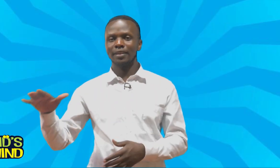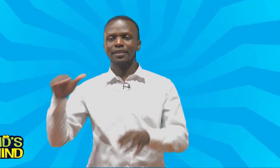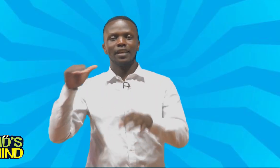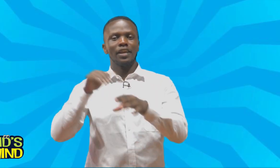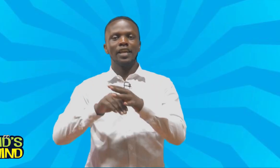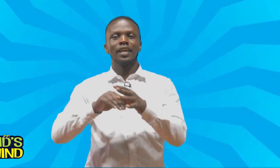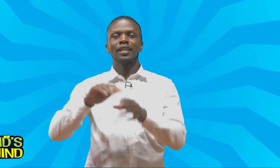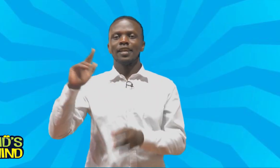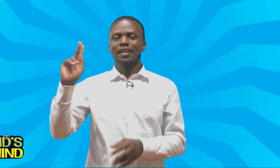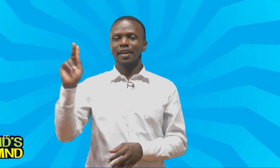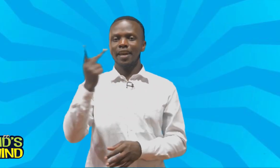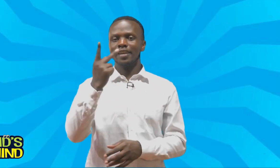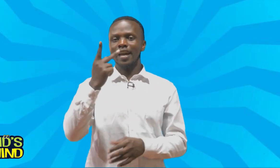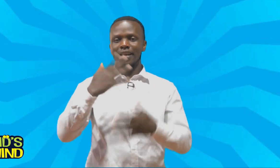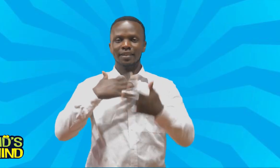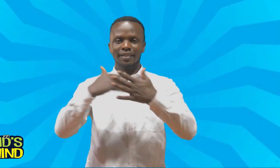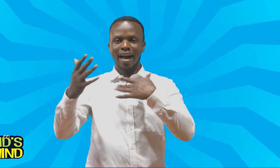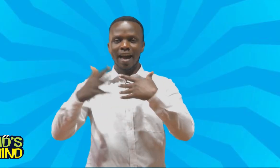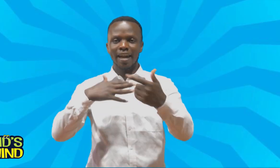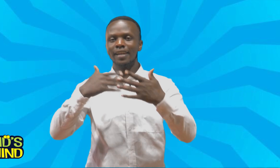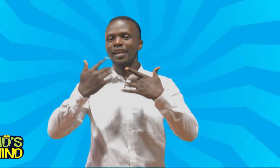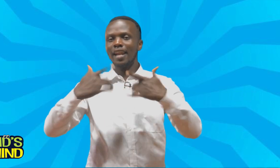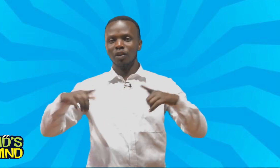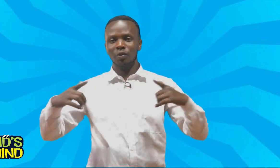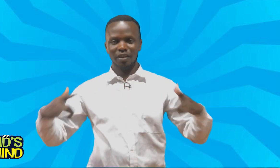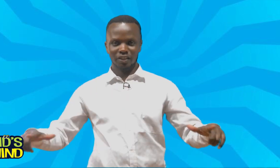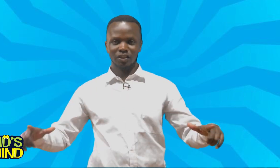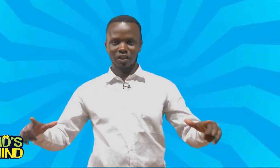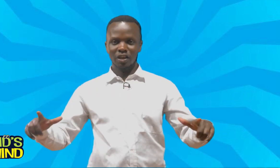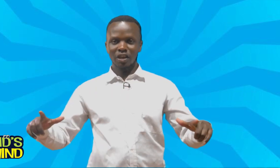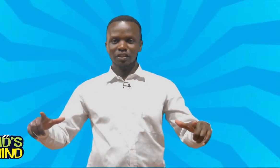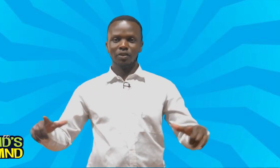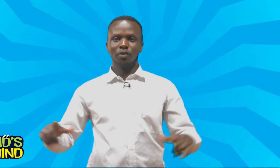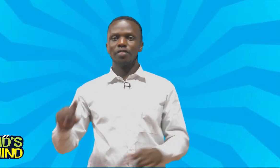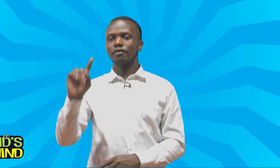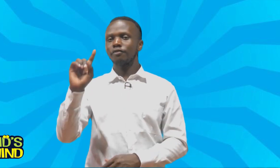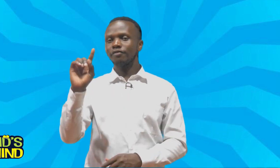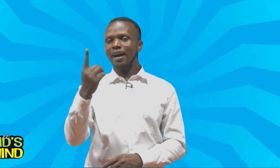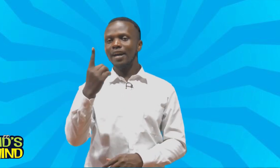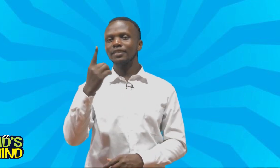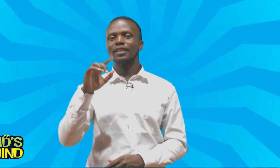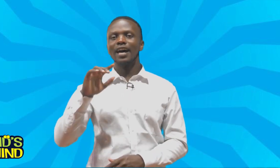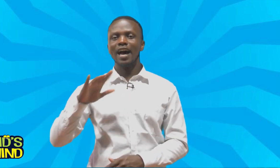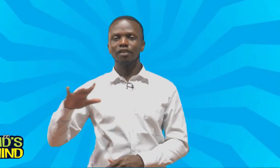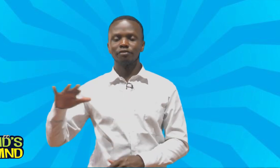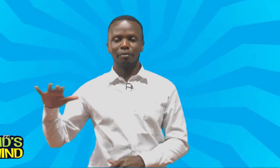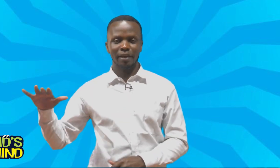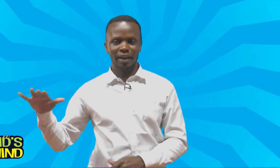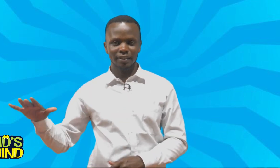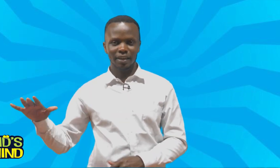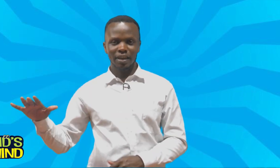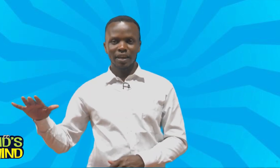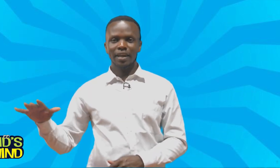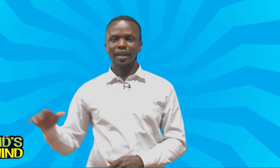alphabets in Kenyan Sign Language. So the first alphabet